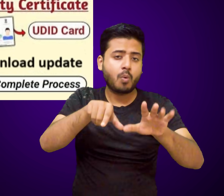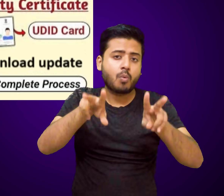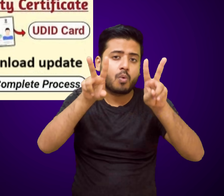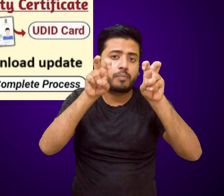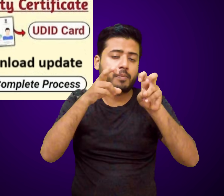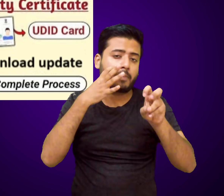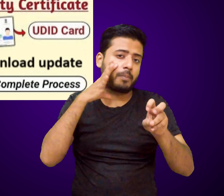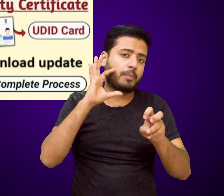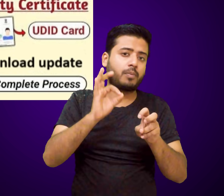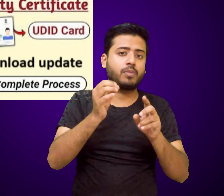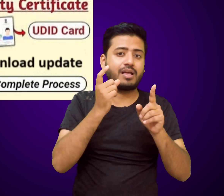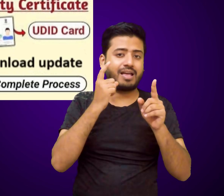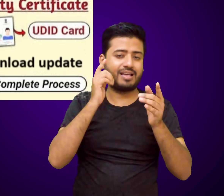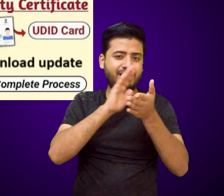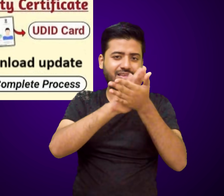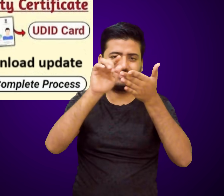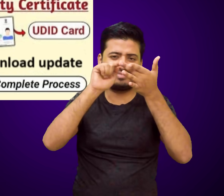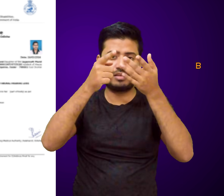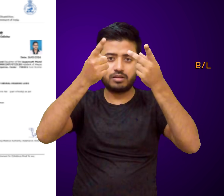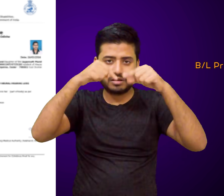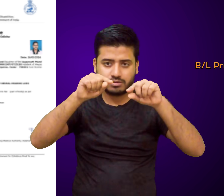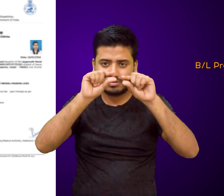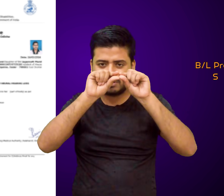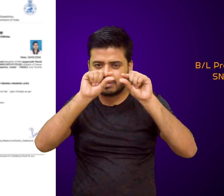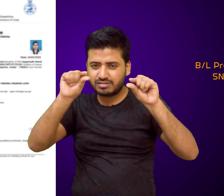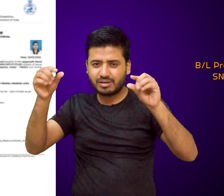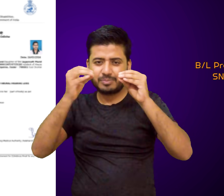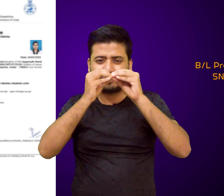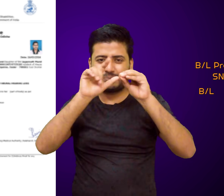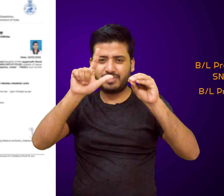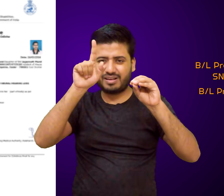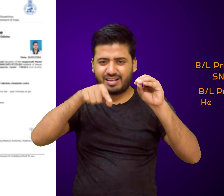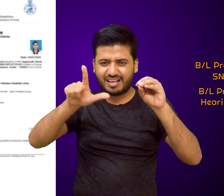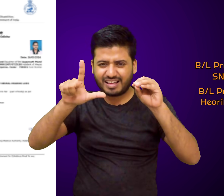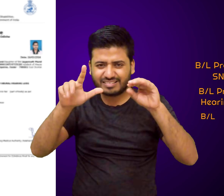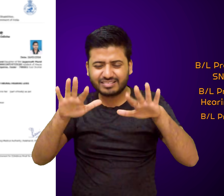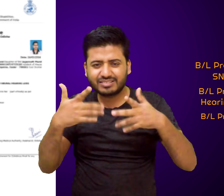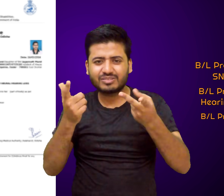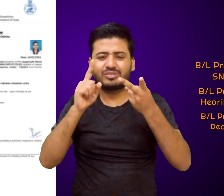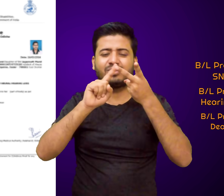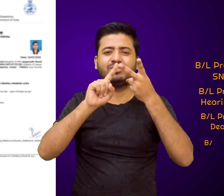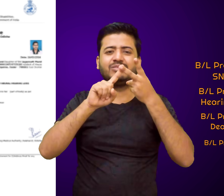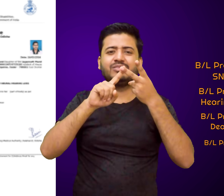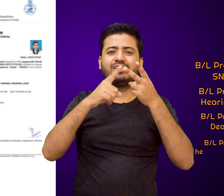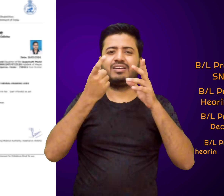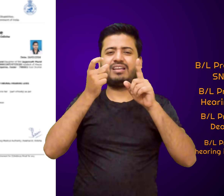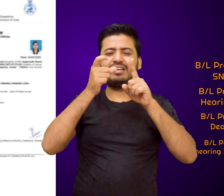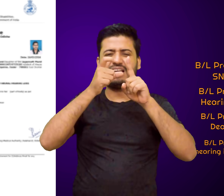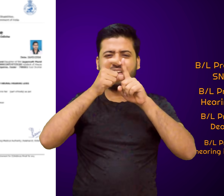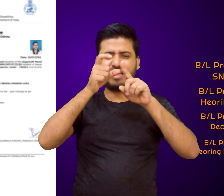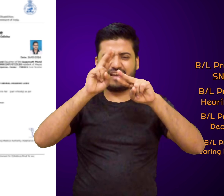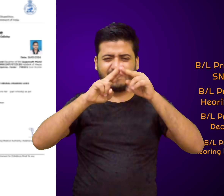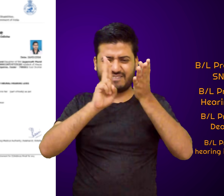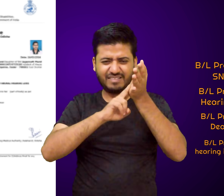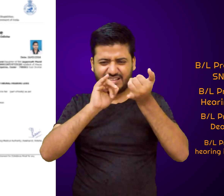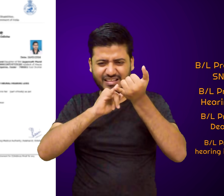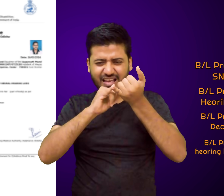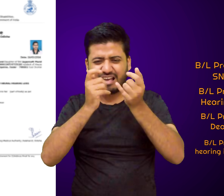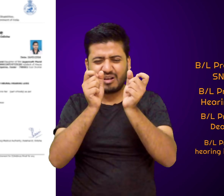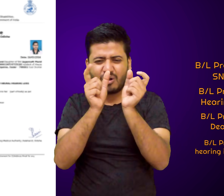disability percentage, you have the right to appeal under Section 59 of the Rights of Persons with Disabilities, RPWD, Act.